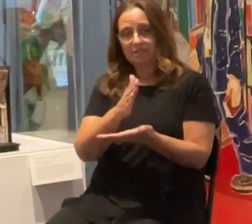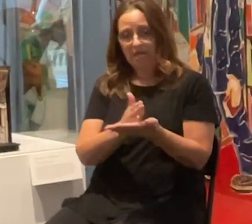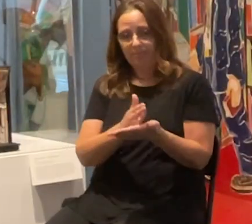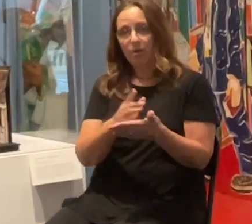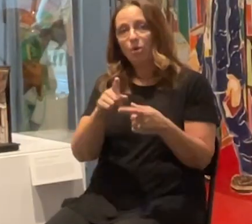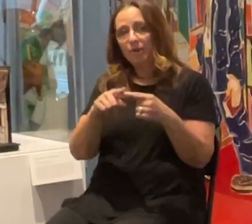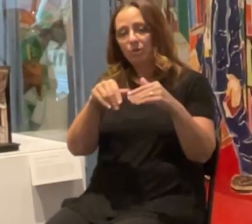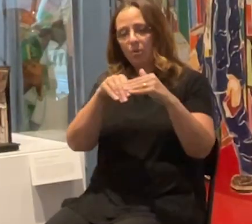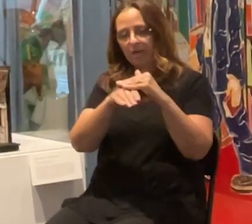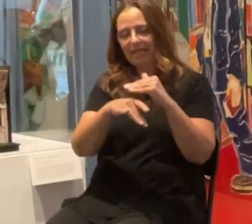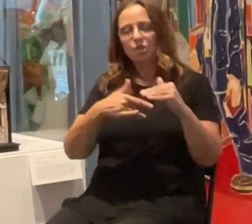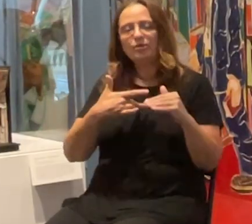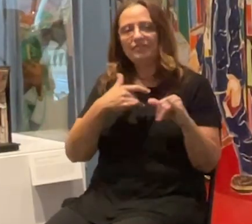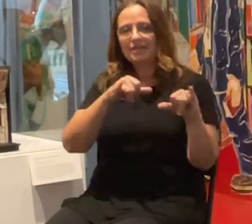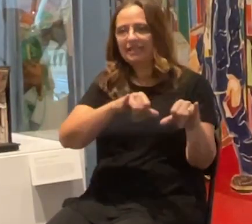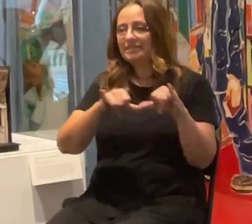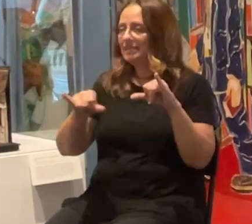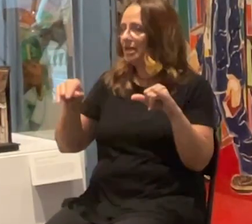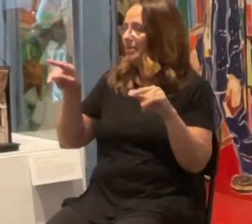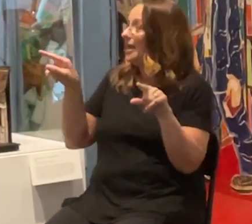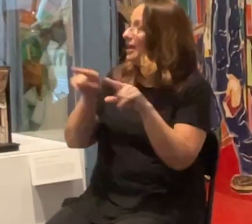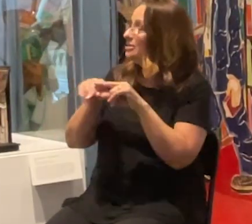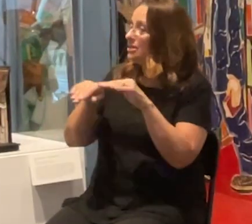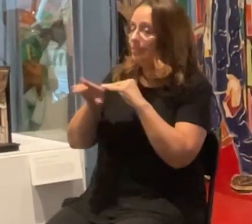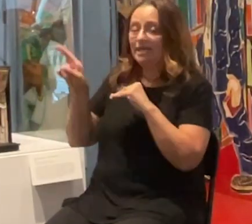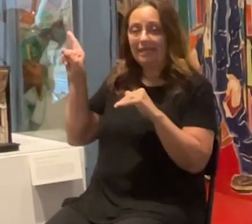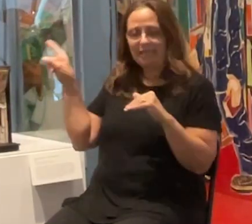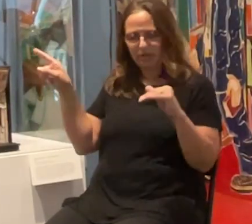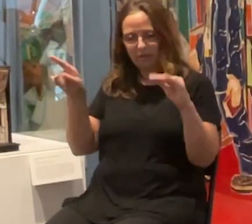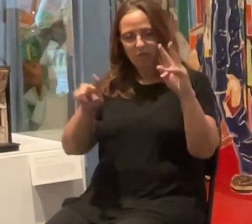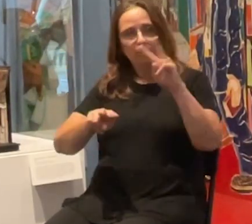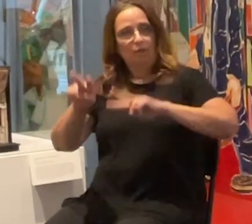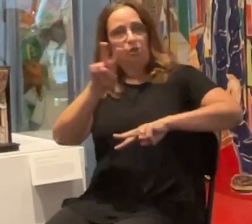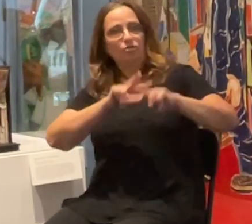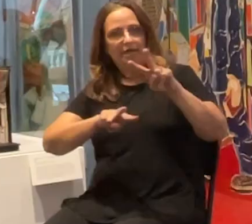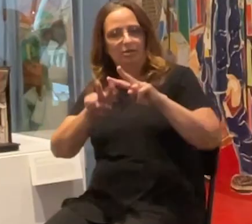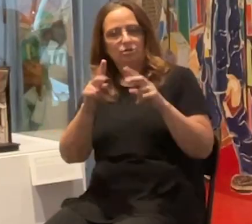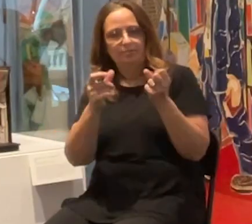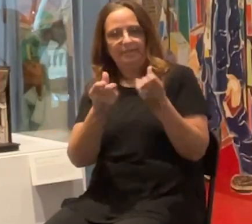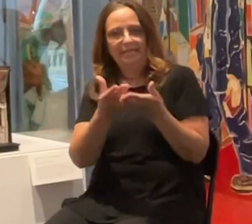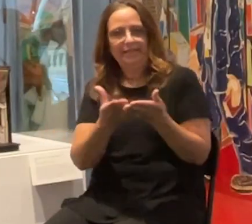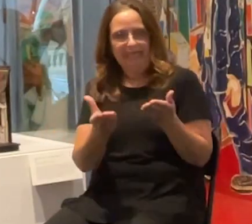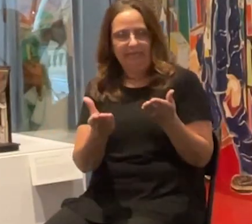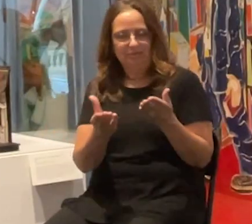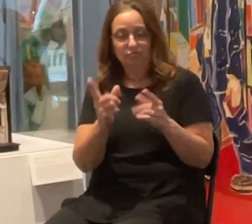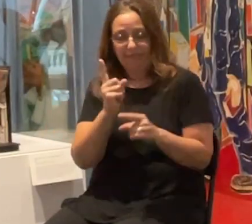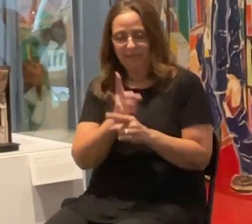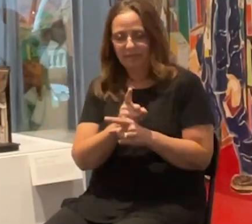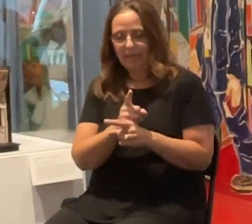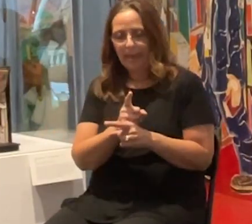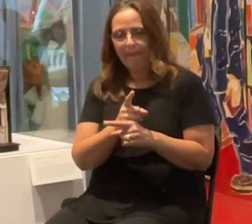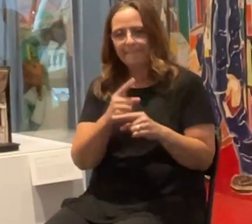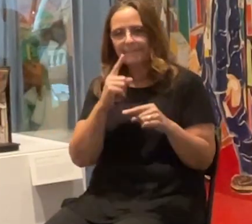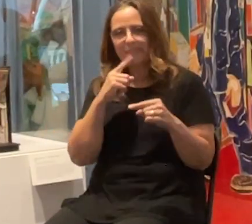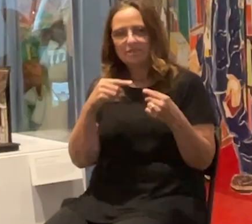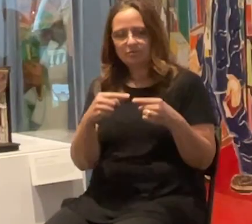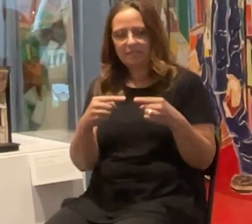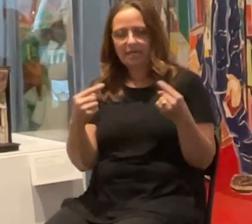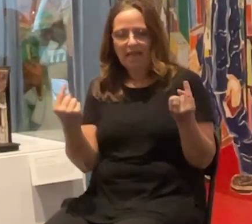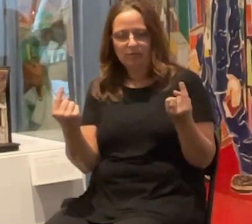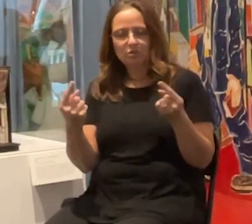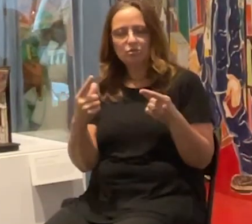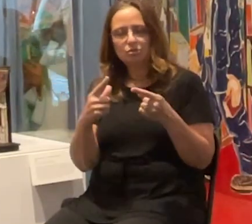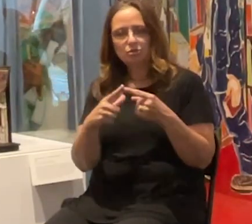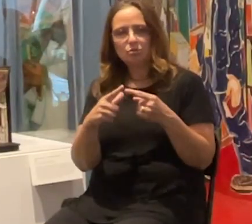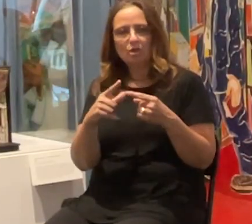kind of realize this and make all this stuff, you know, that is counter to the kind of, you know, cooler New York